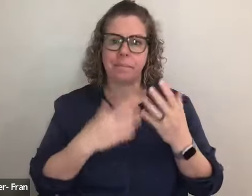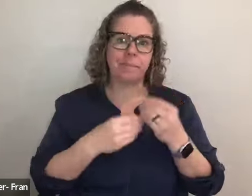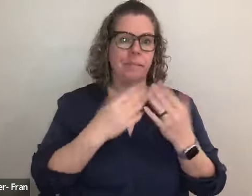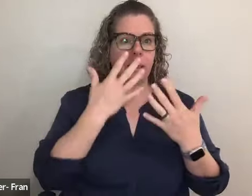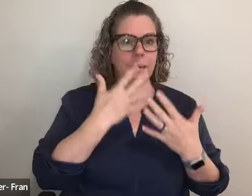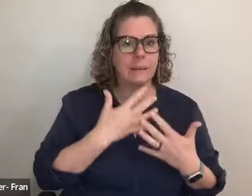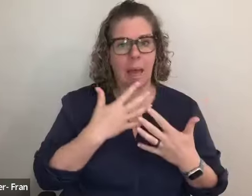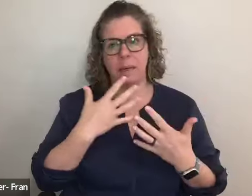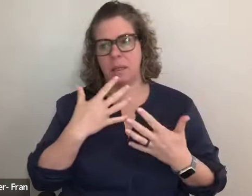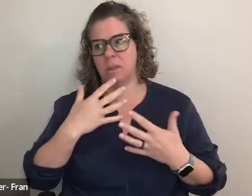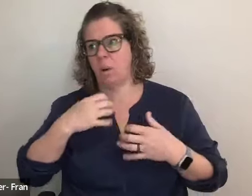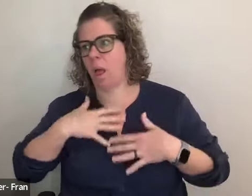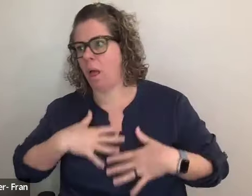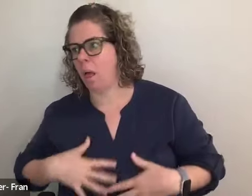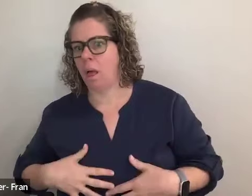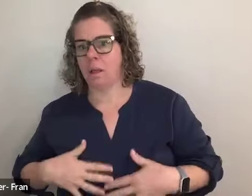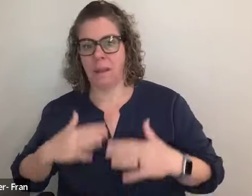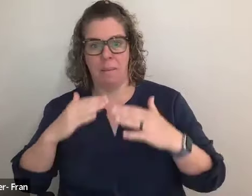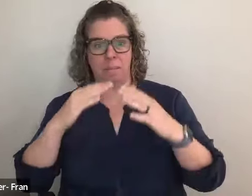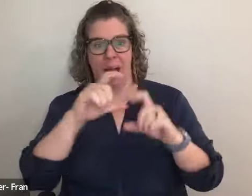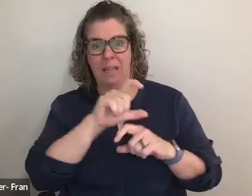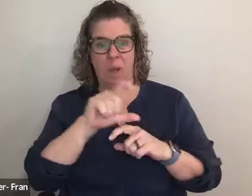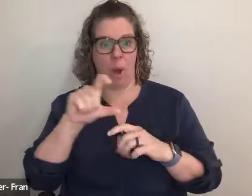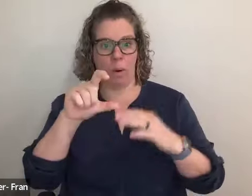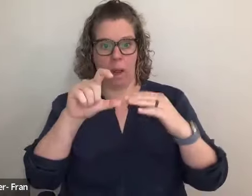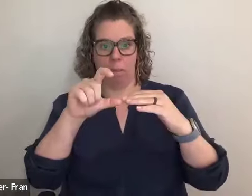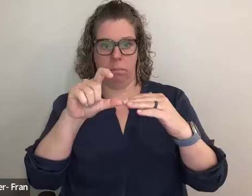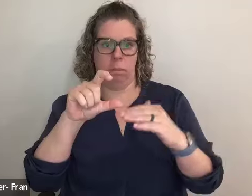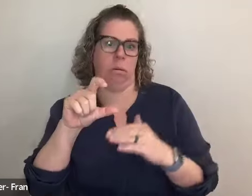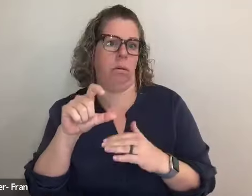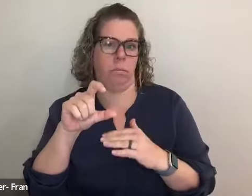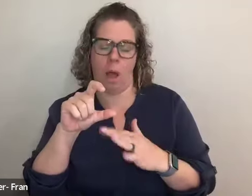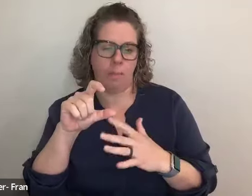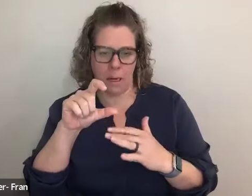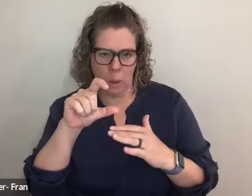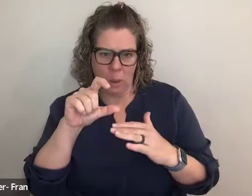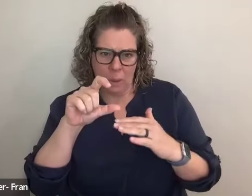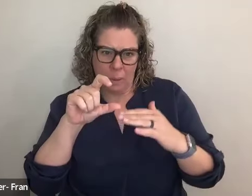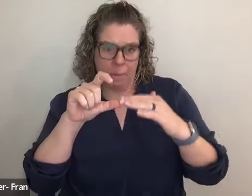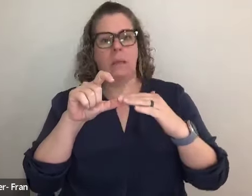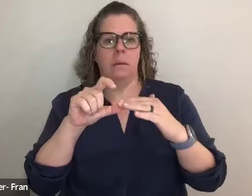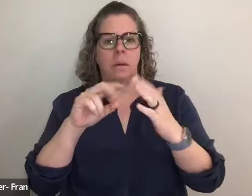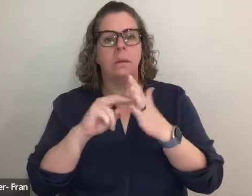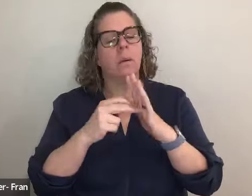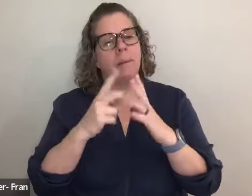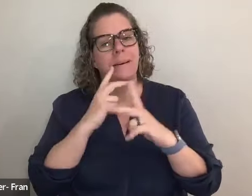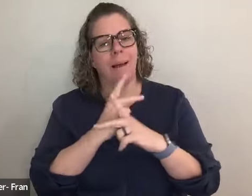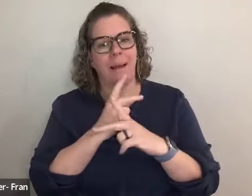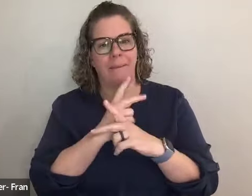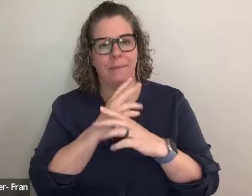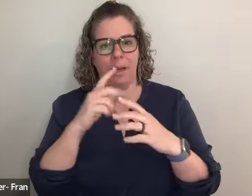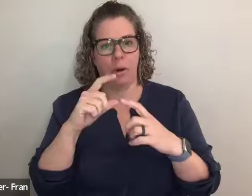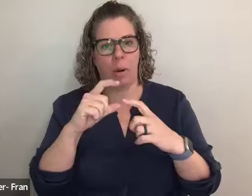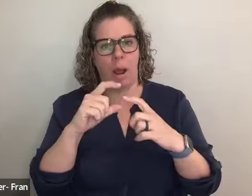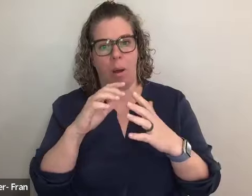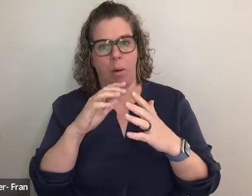the weight of the world right now. I need to use some skills to get myself back in my resiliency zone so that I can navigate the rapids a